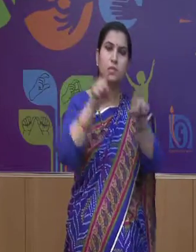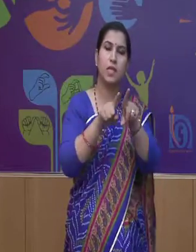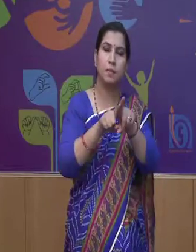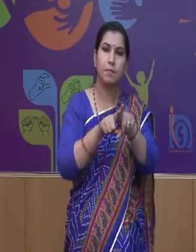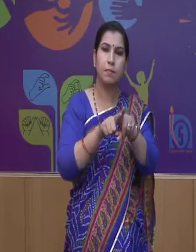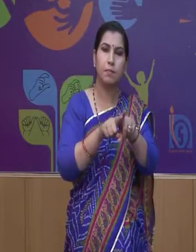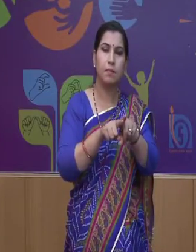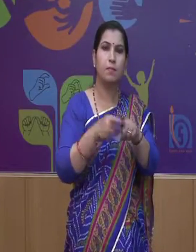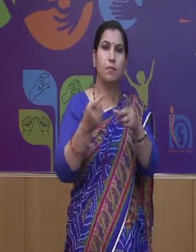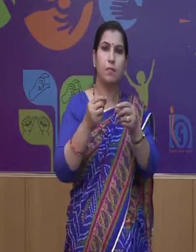British,